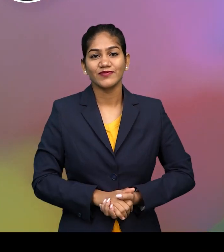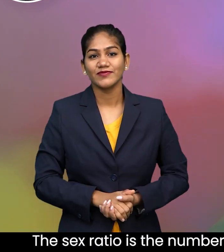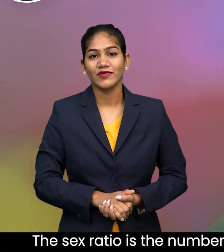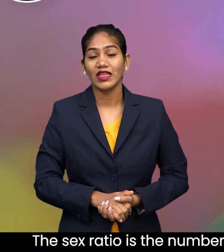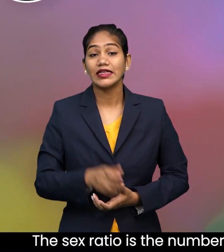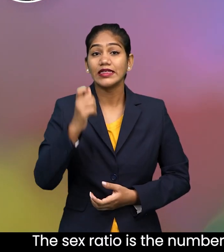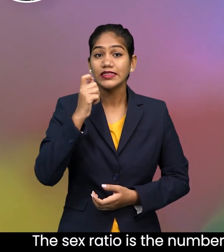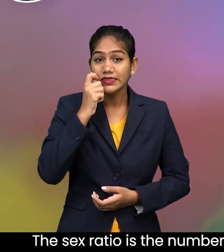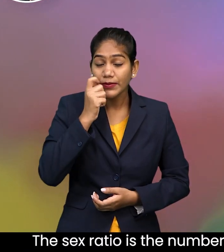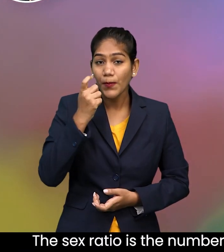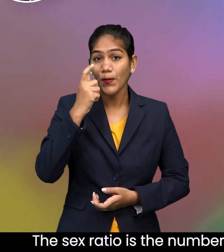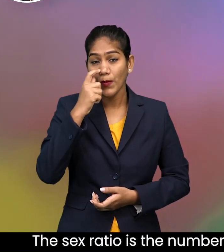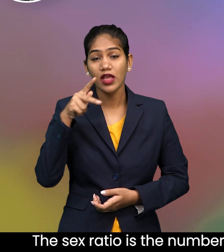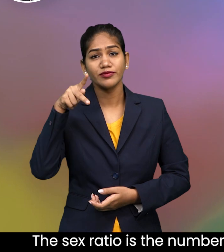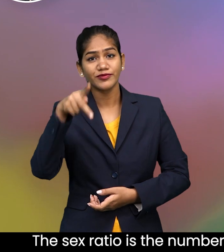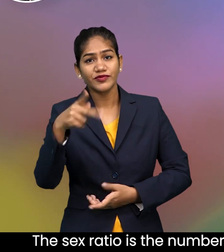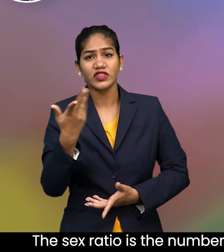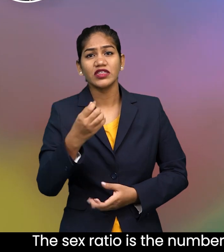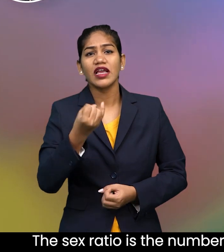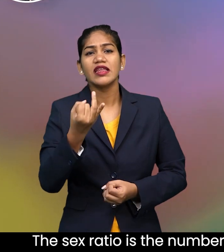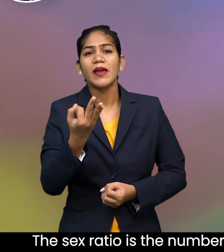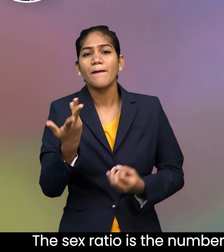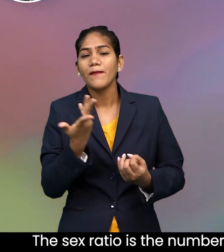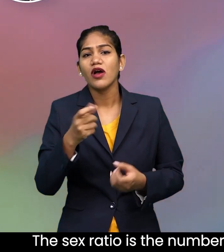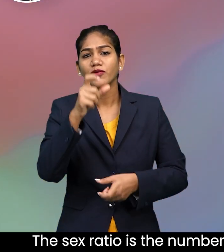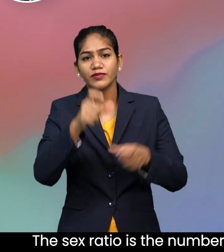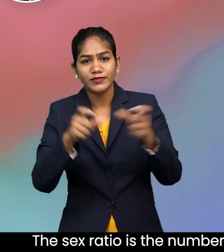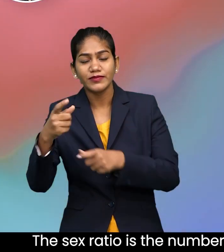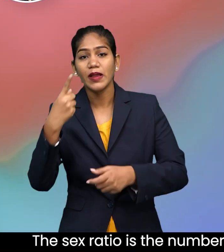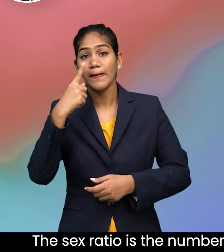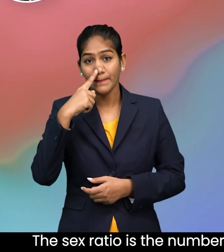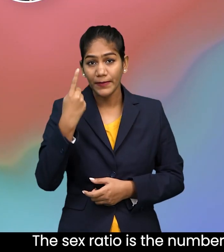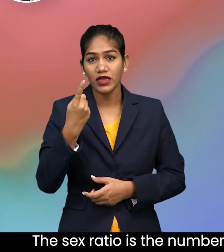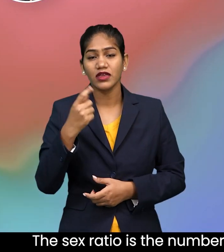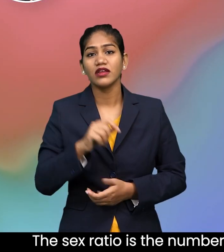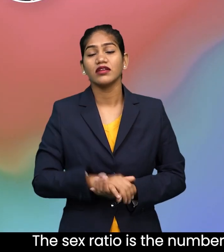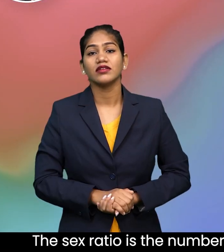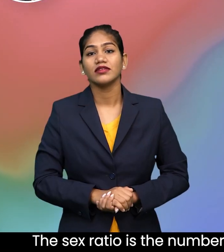The sex ratio is the number of females per 1,000 males in the population.